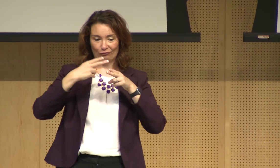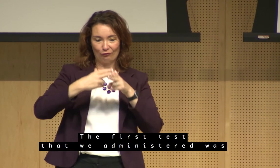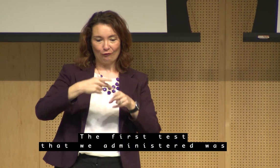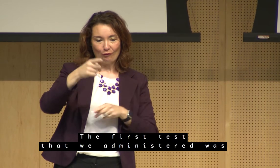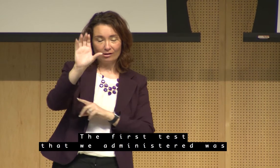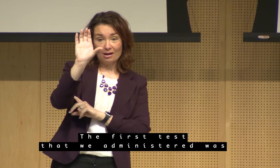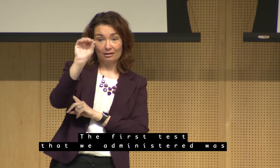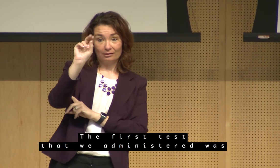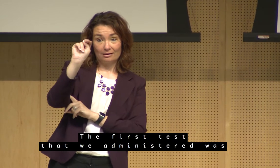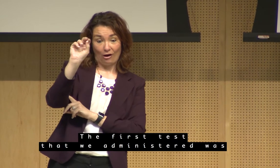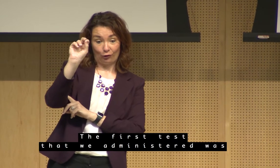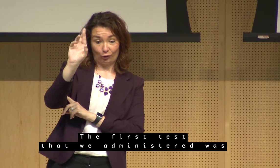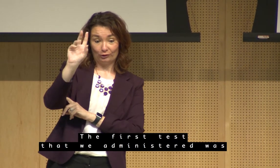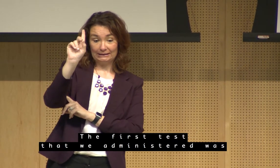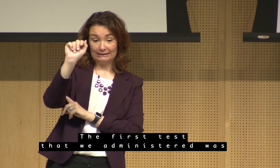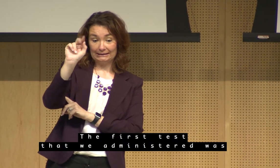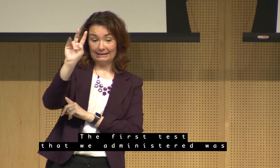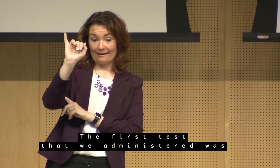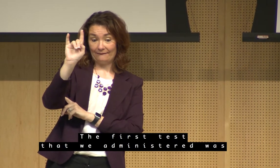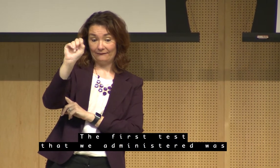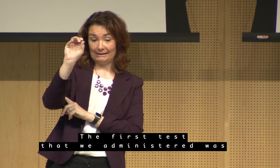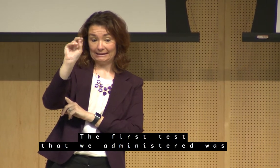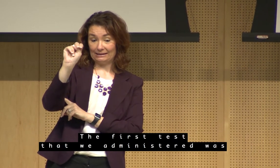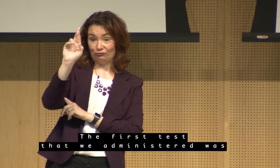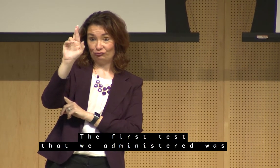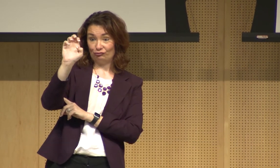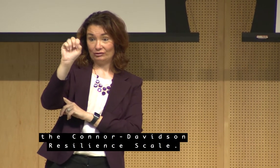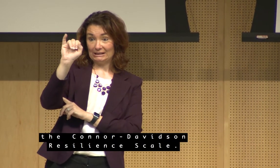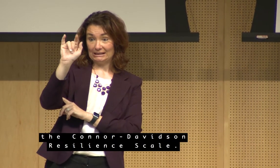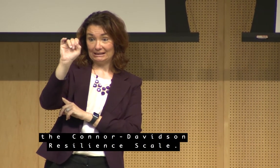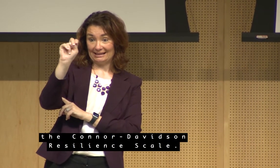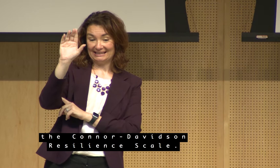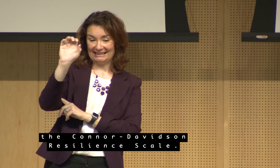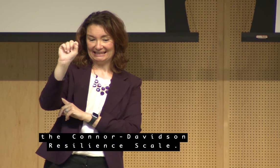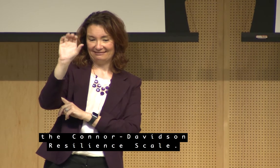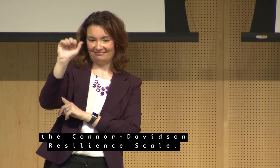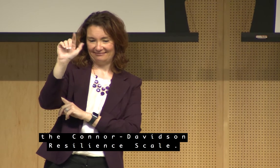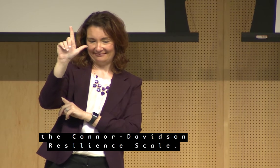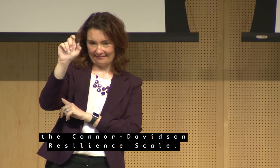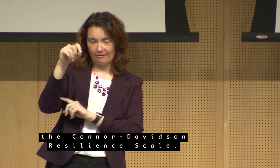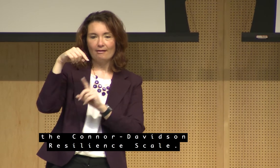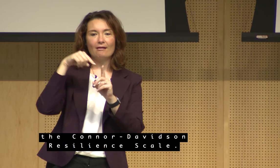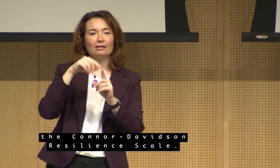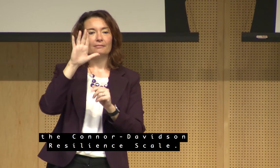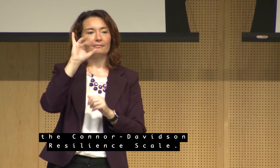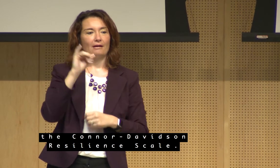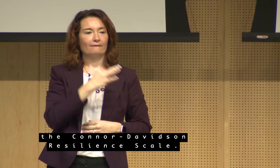The first test that we administered was the Connor-Davidson Resilience Scale.